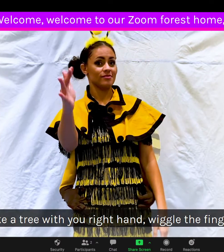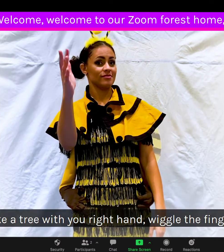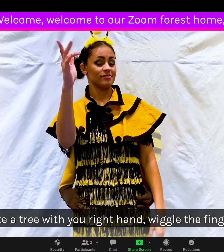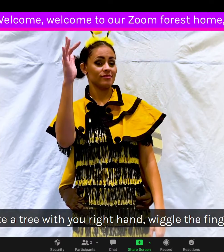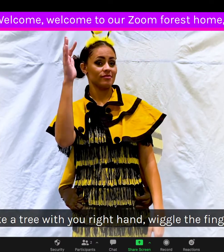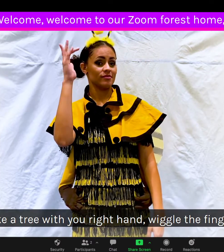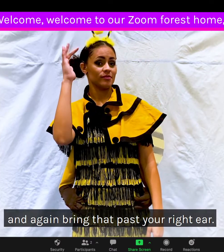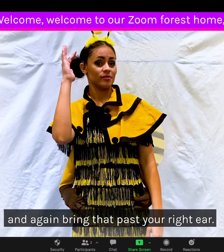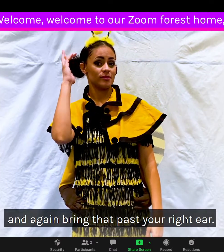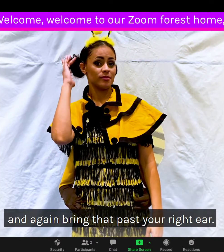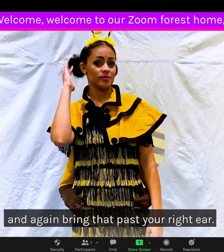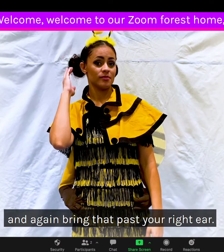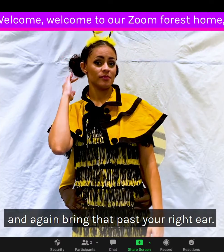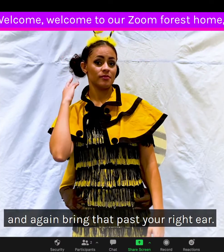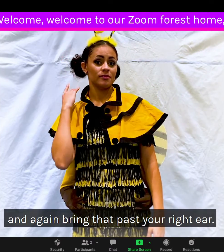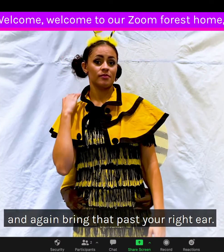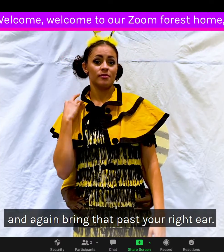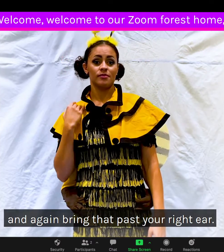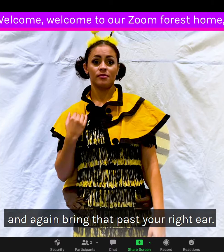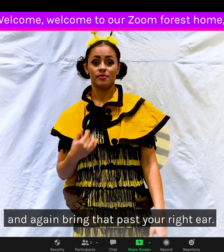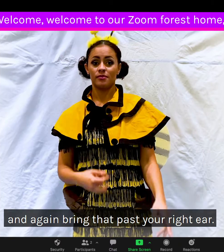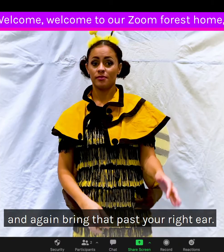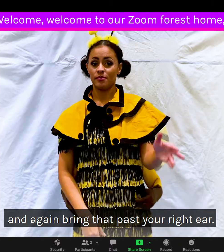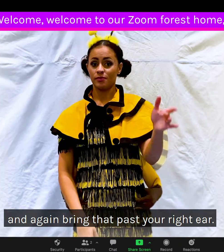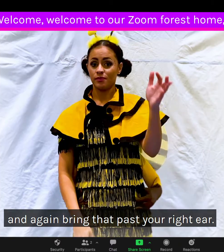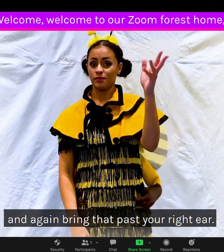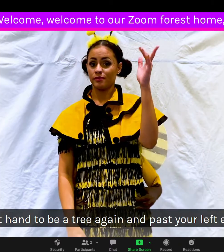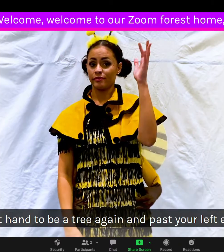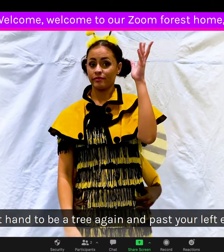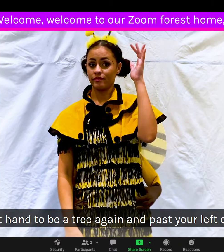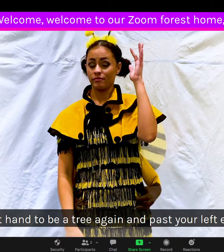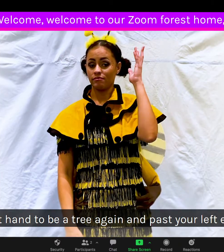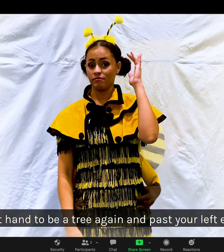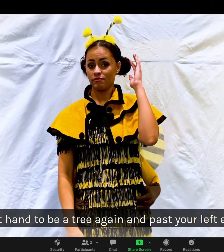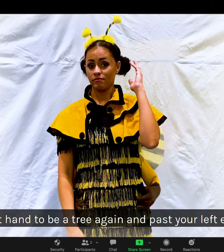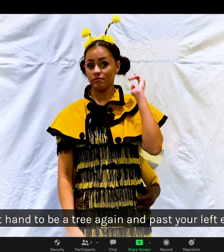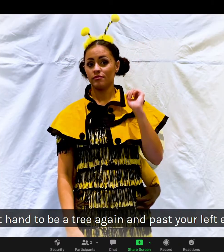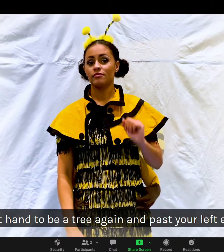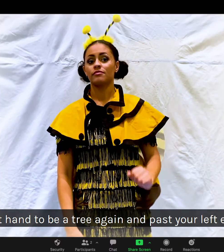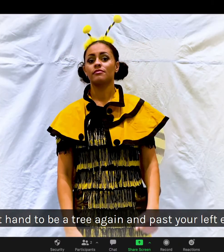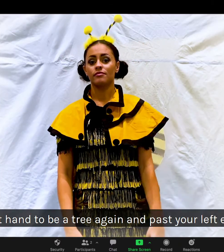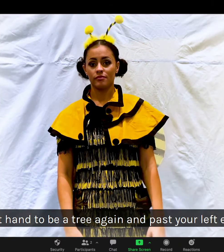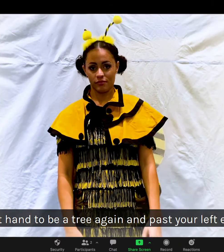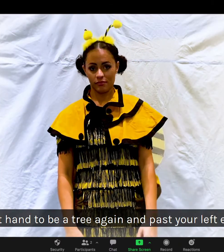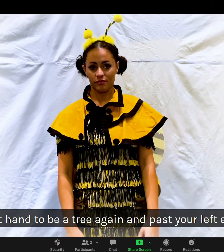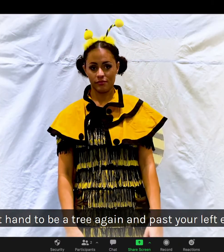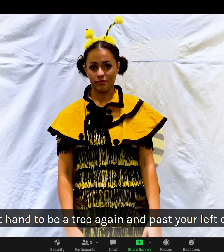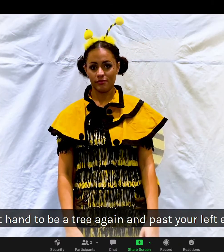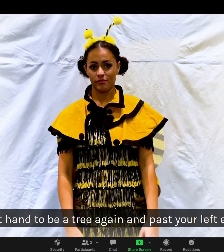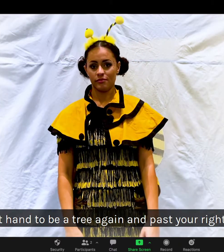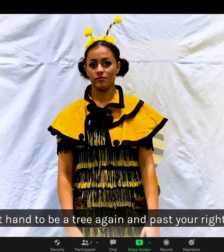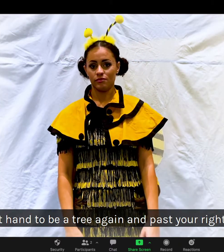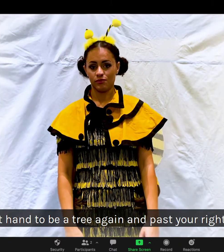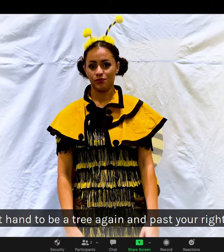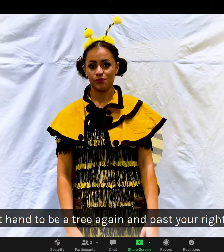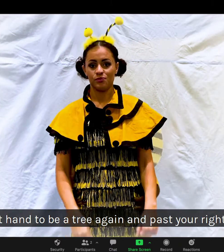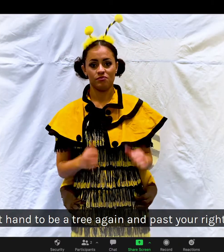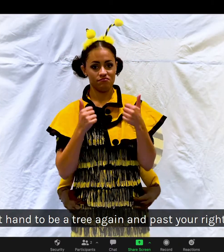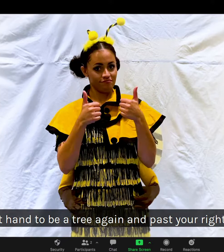the fingers, and again bring it past your right ear. Left hand to be a tree again and past your left ear. Right hand to be a